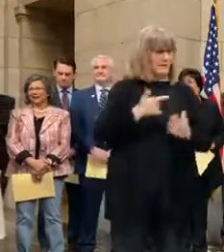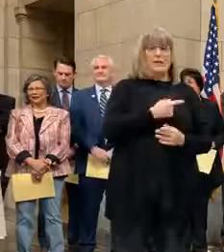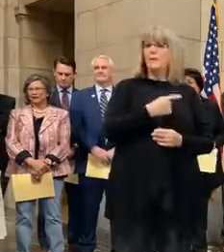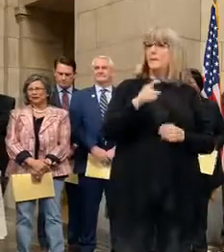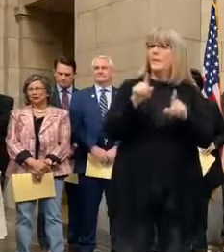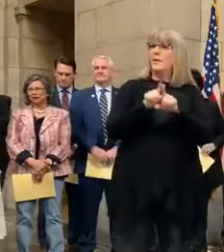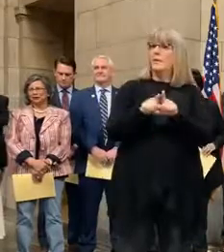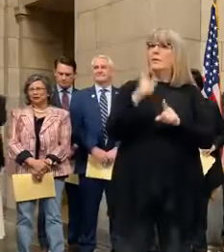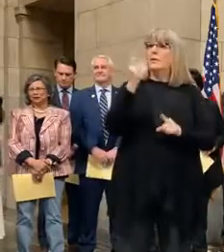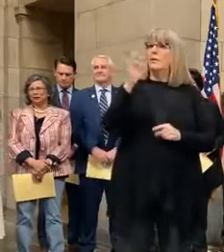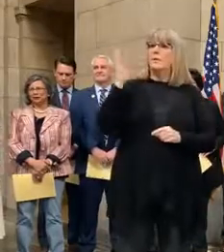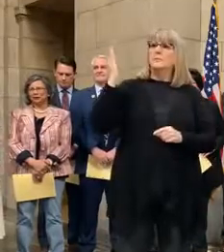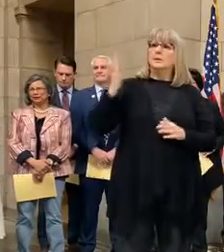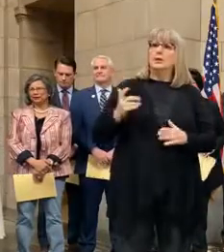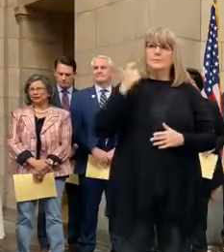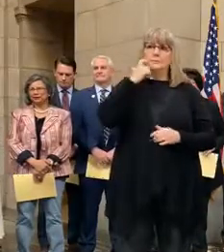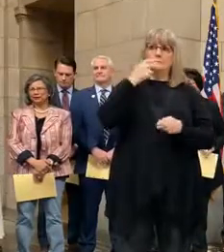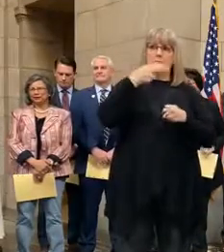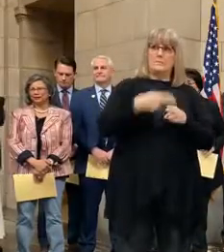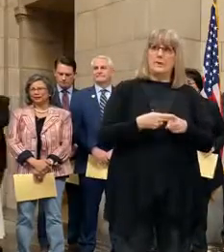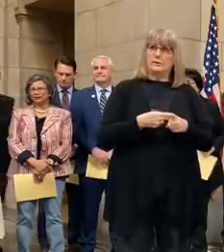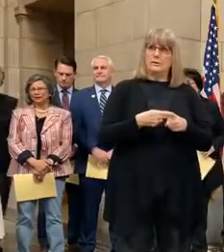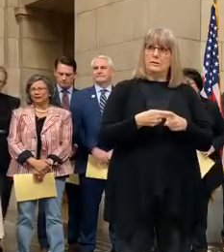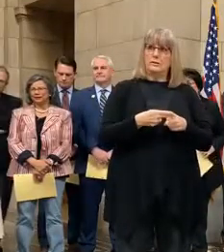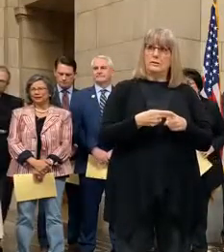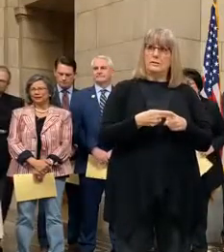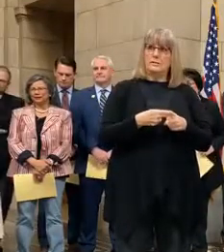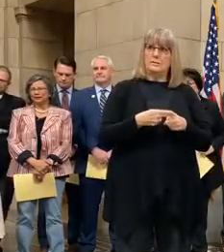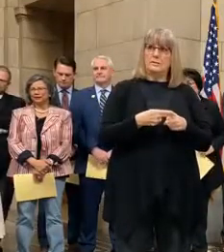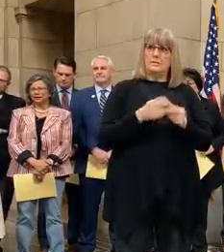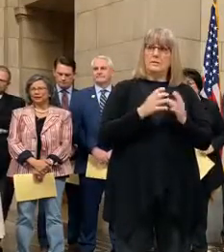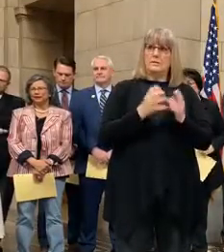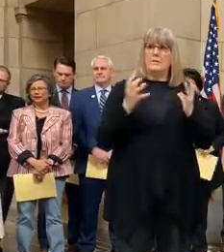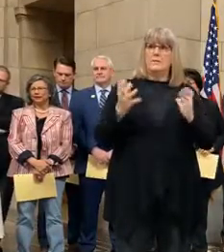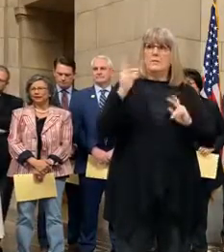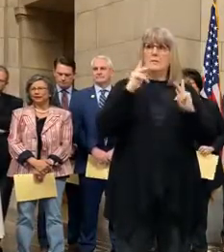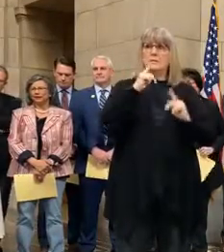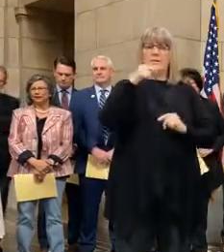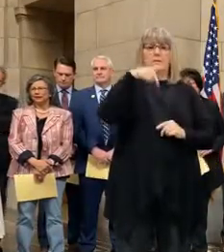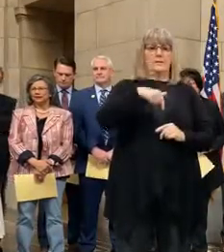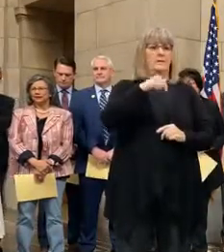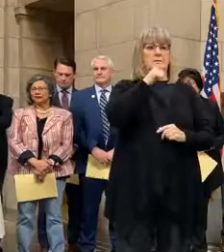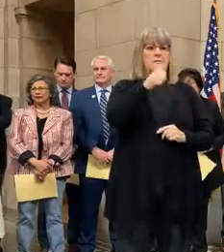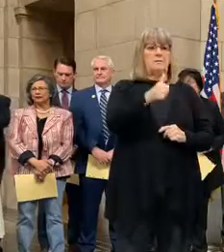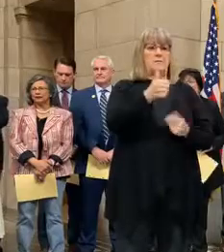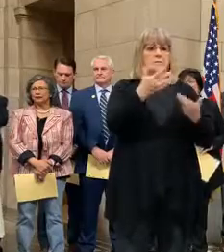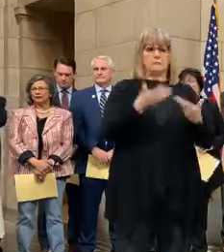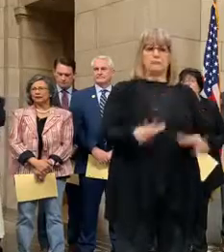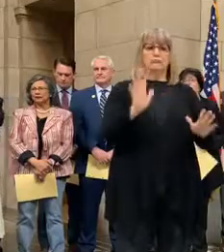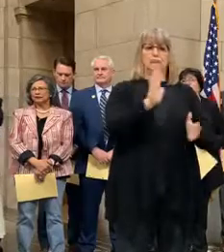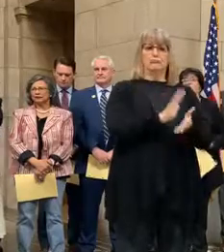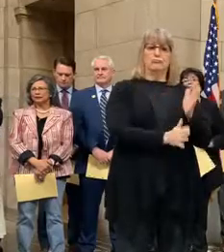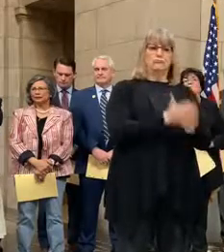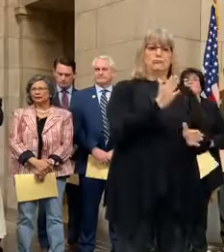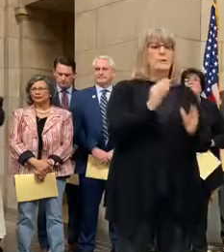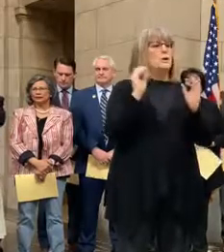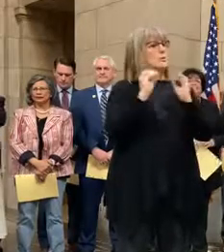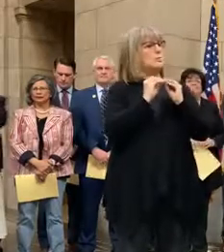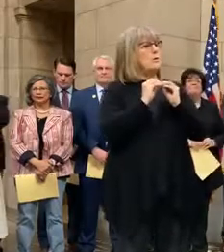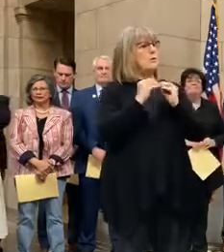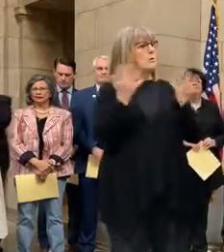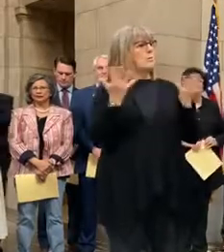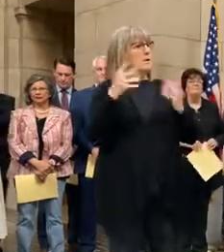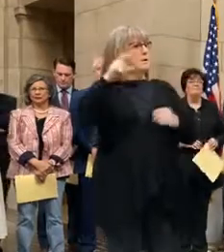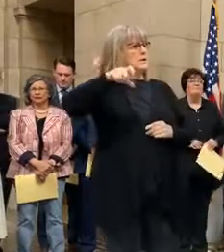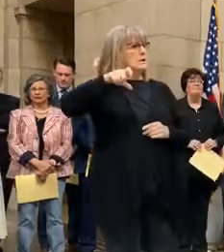as one of the speakers mentioned, this is, a lot of people are saying this is not the end. What more needs to be done? So